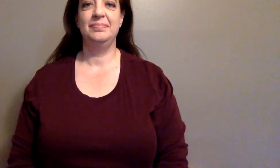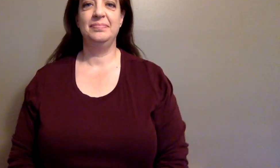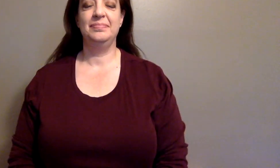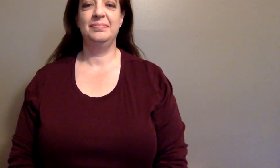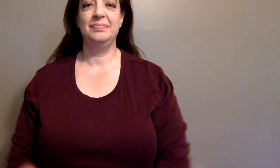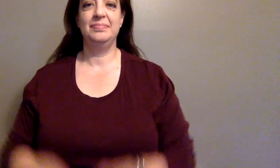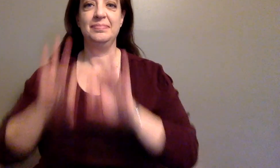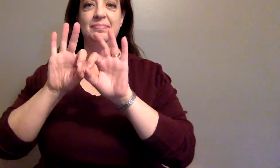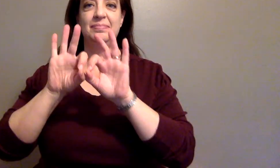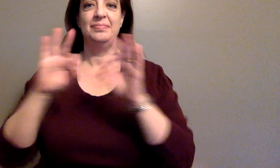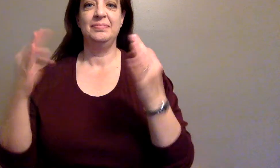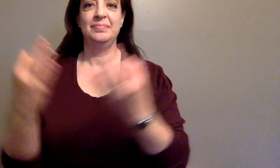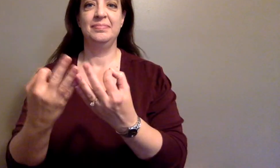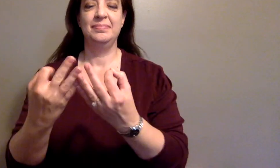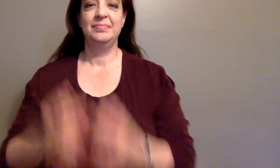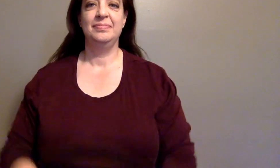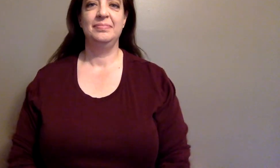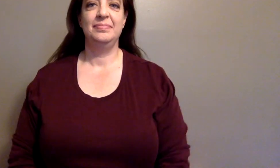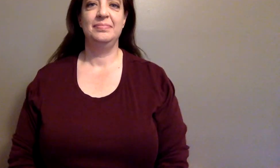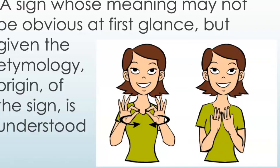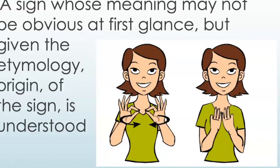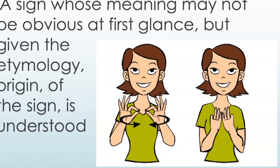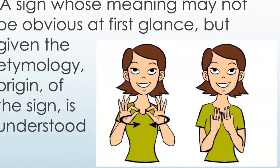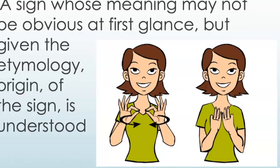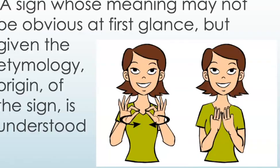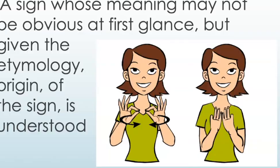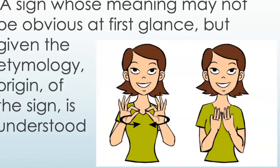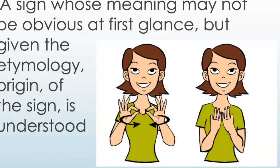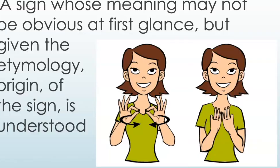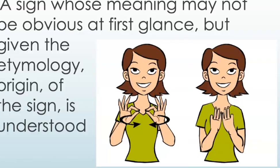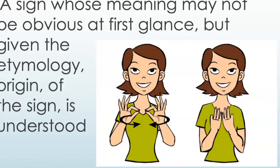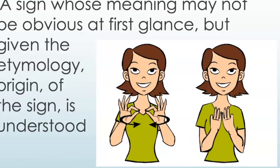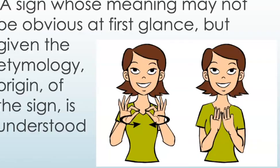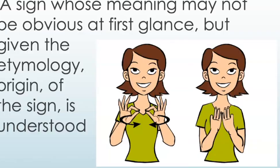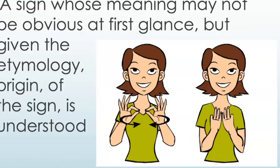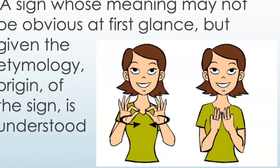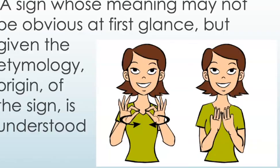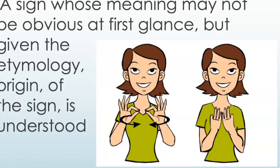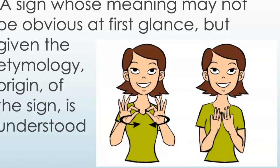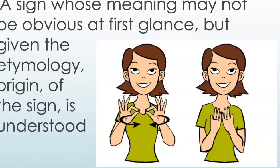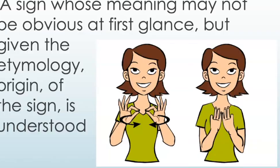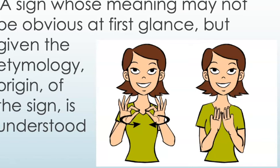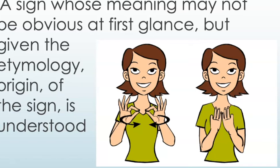think mom, dad, brother, sister, right? But when you understand the sign for a group and